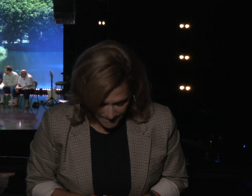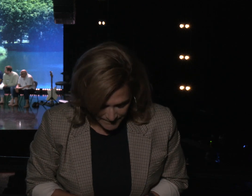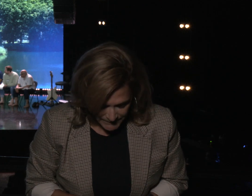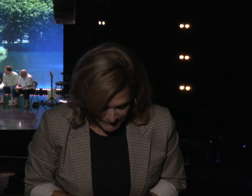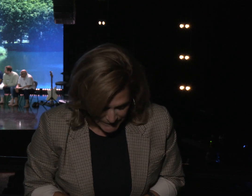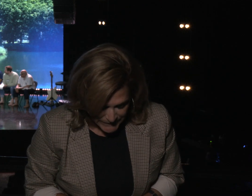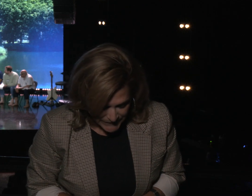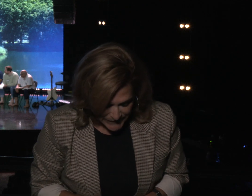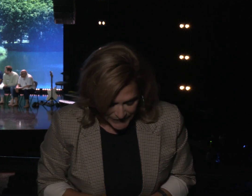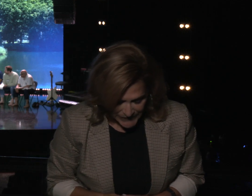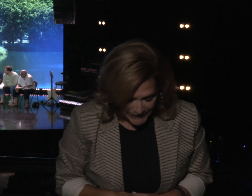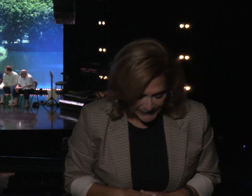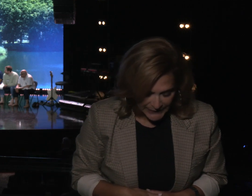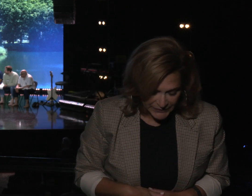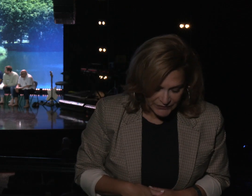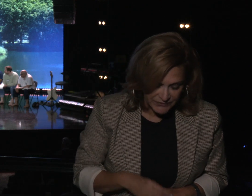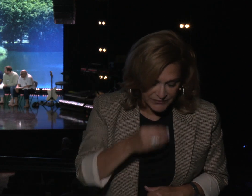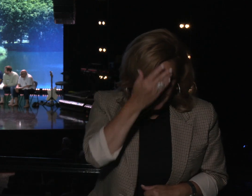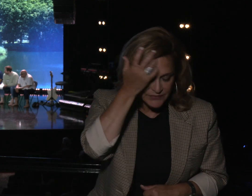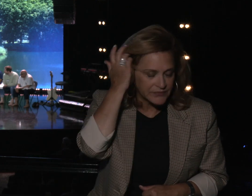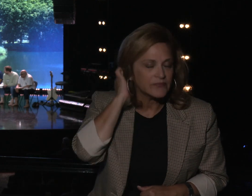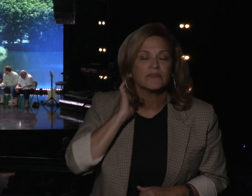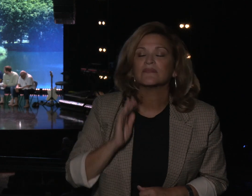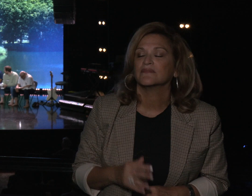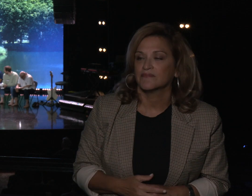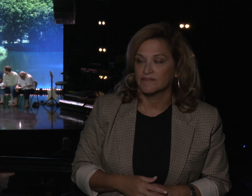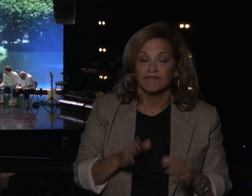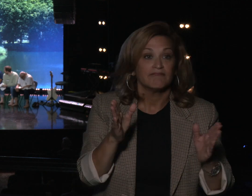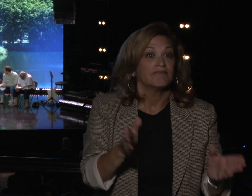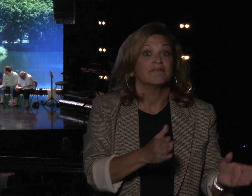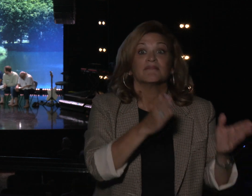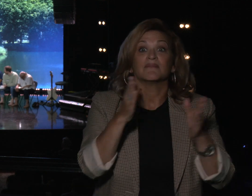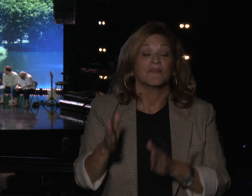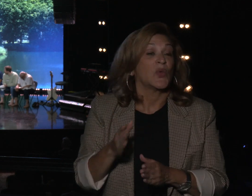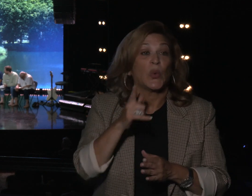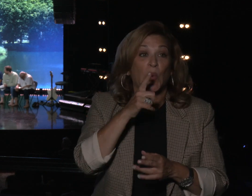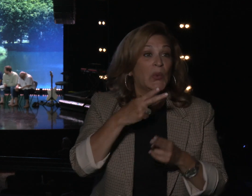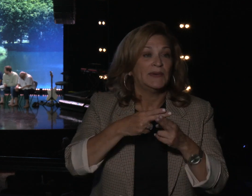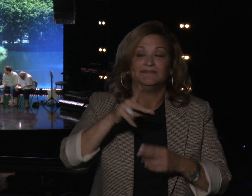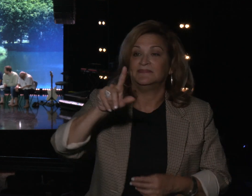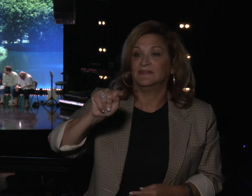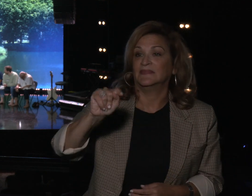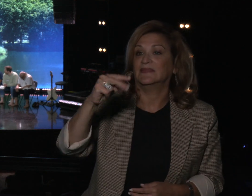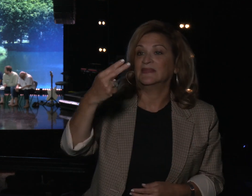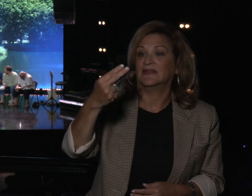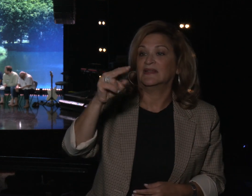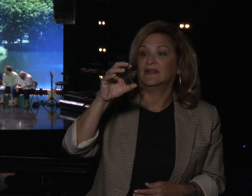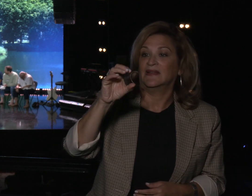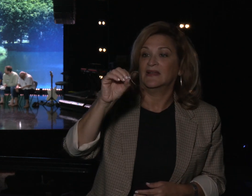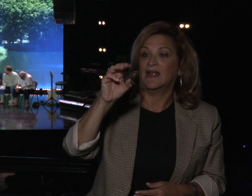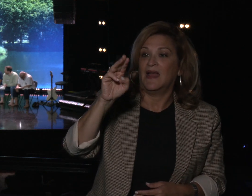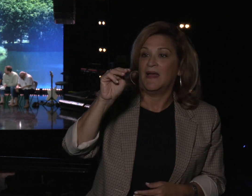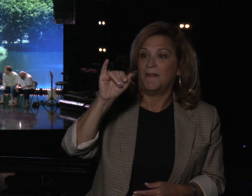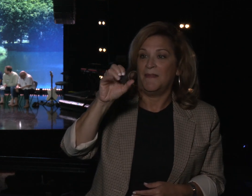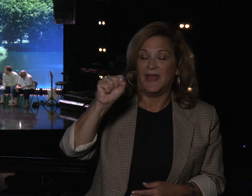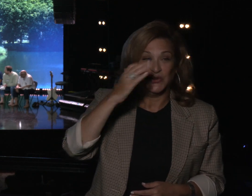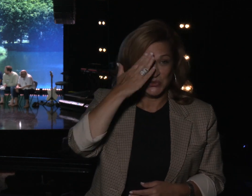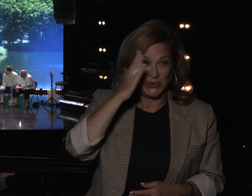It's Matthew. He comes to Thomas, also known as Doubting